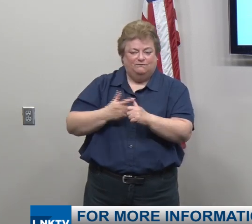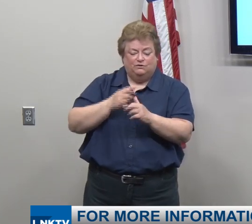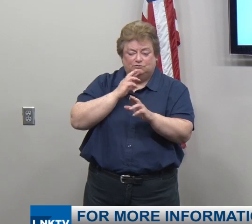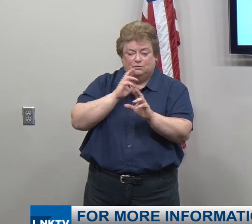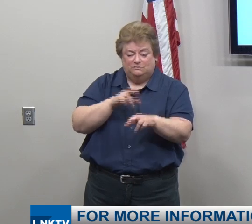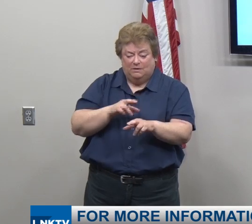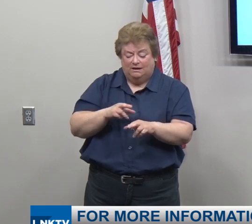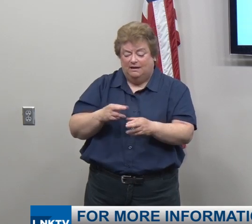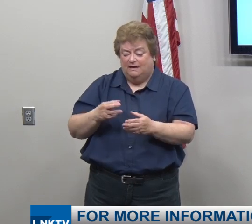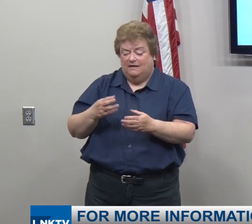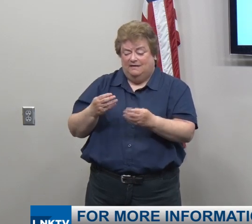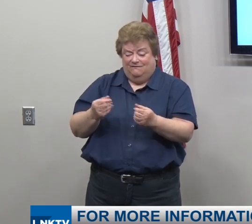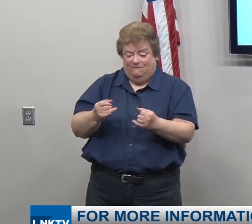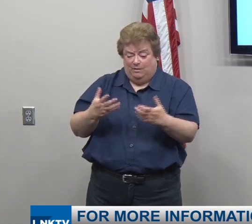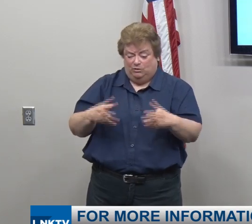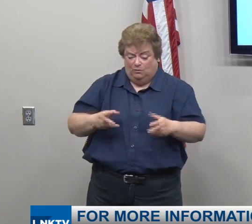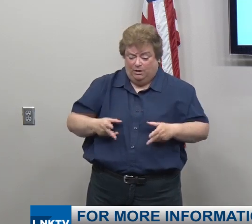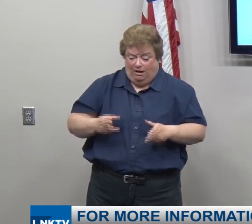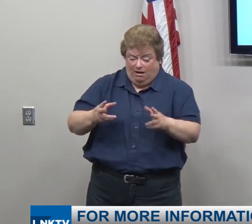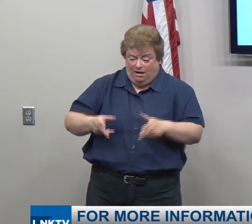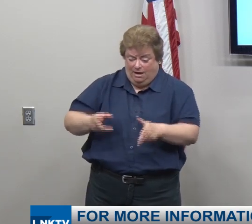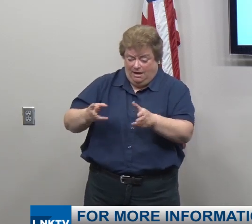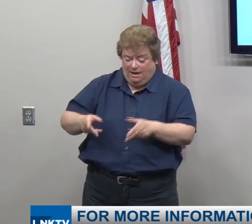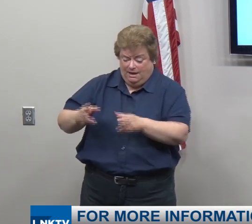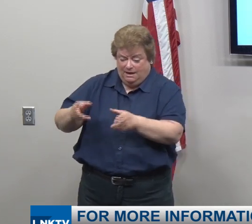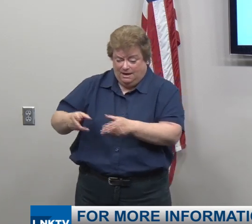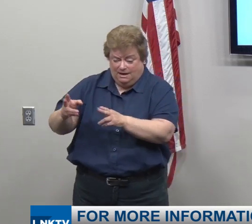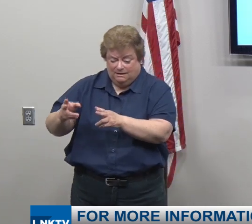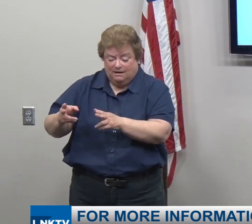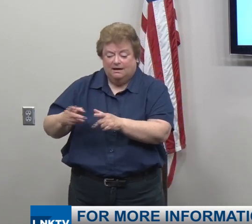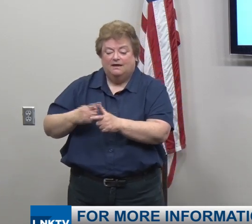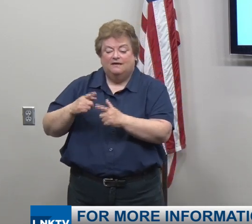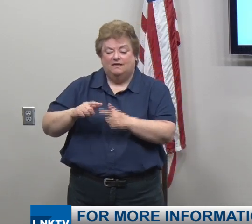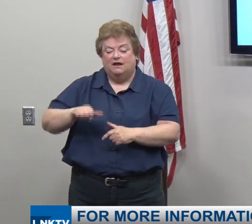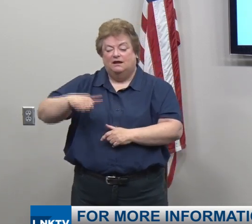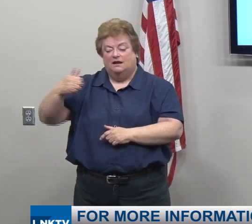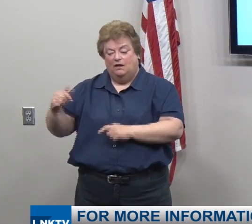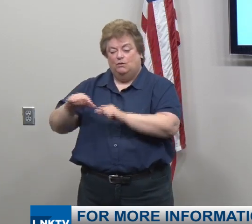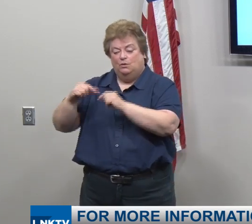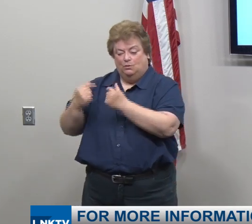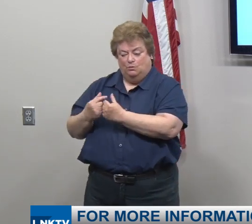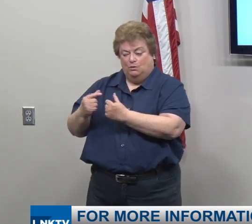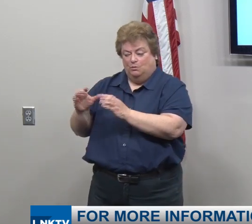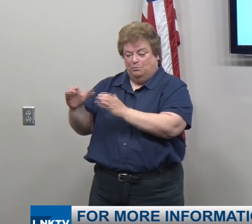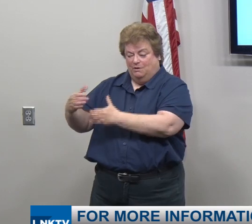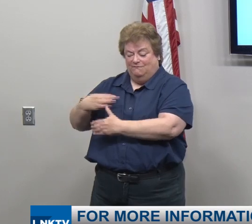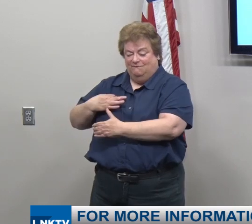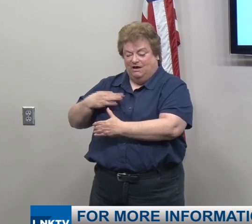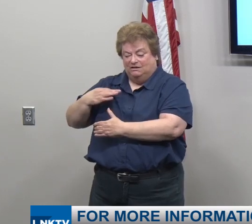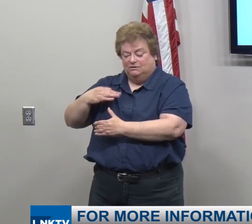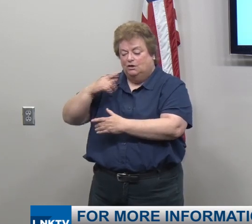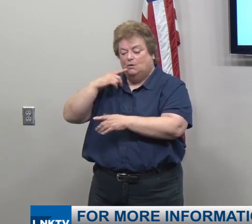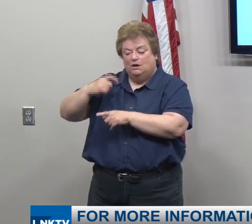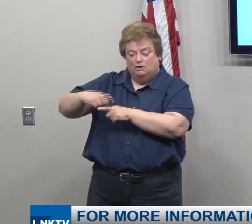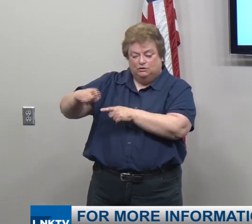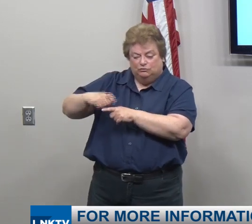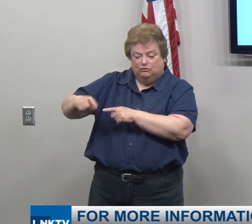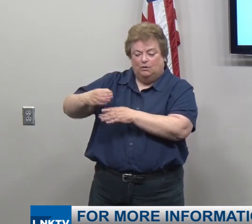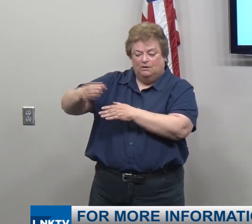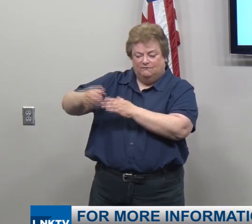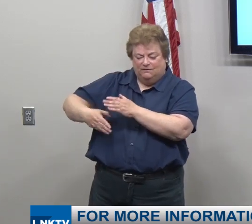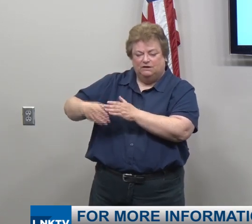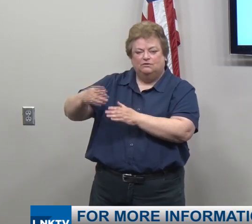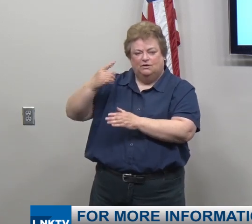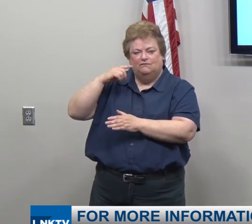once that material has been cut from the specific patterns, another group of staff volunteers will sew and finish them for